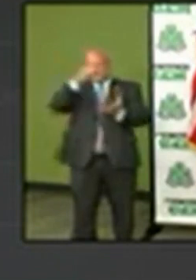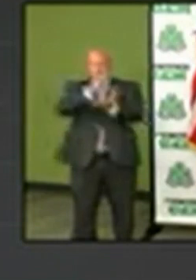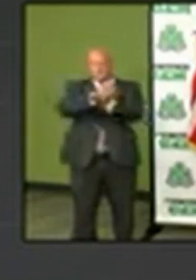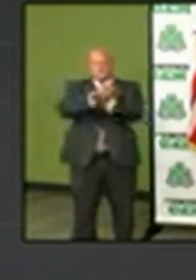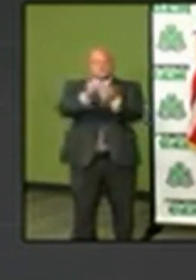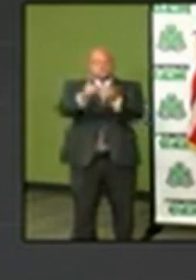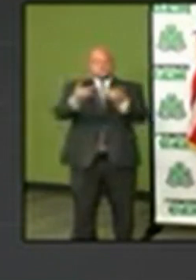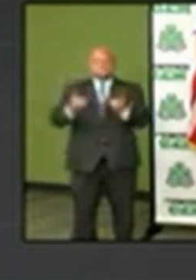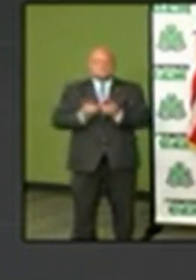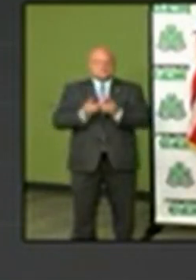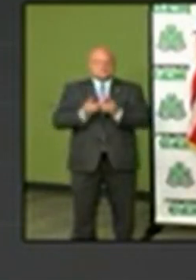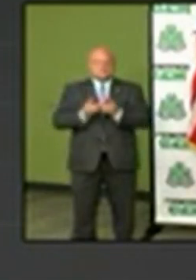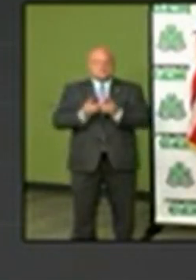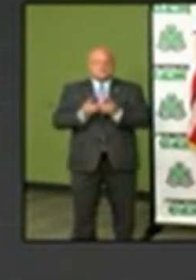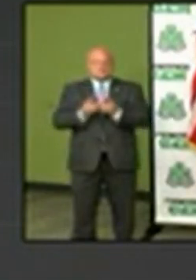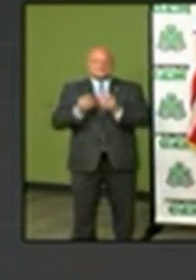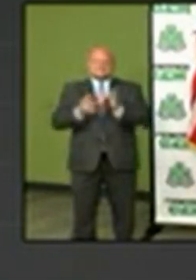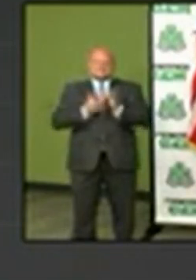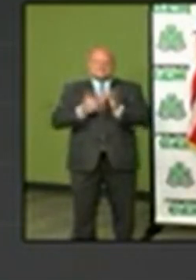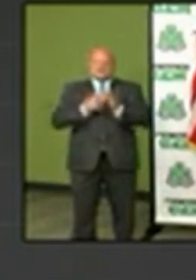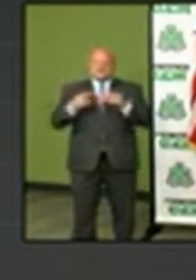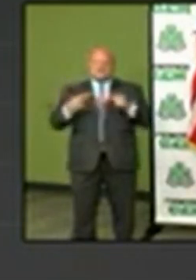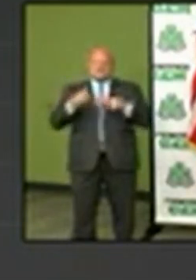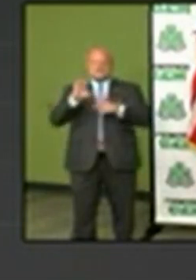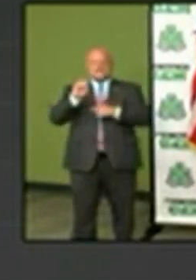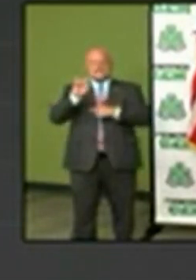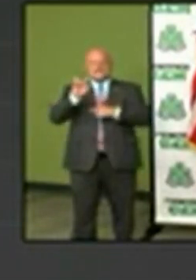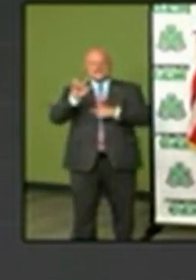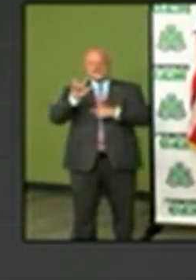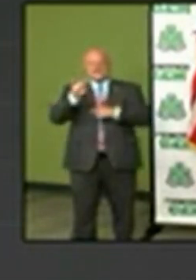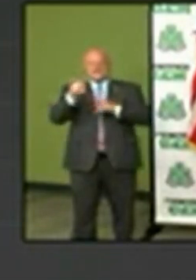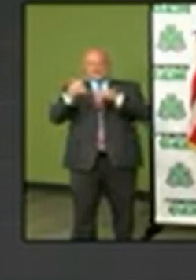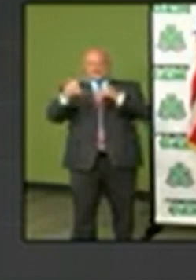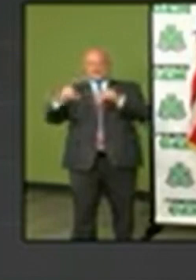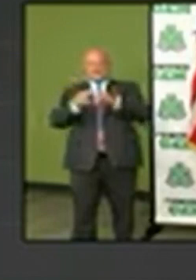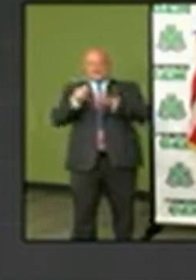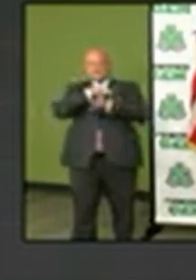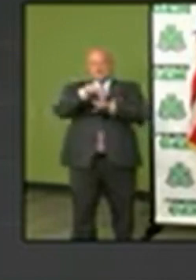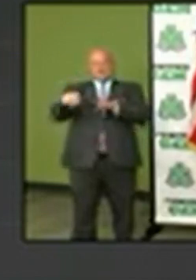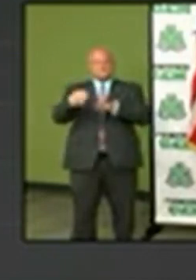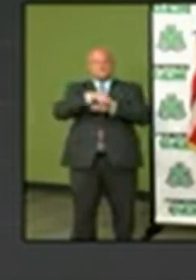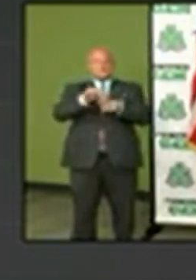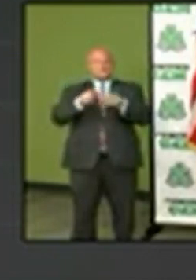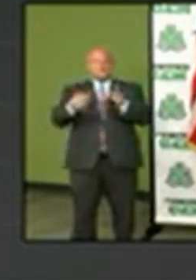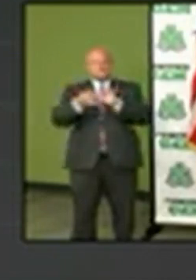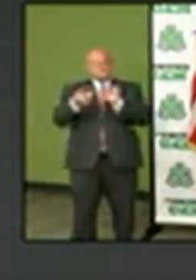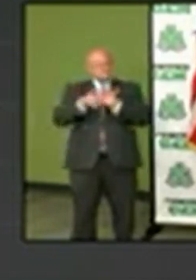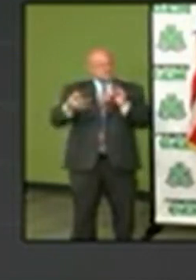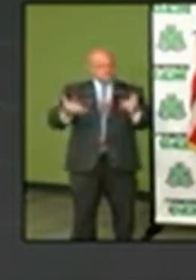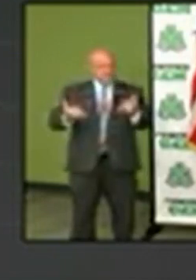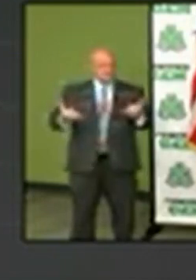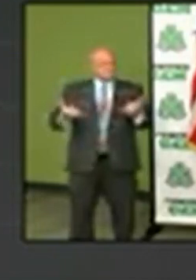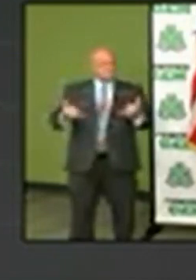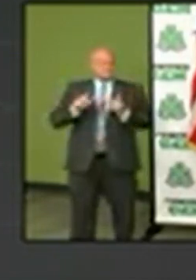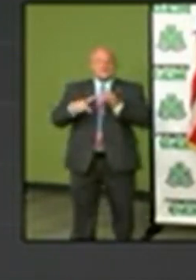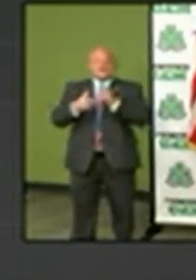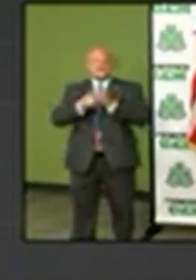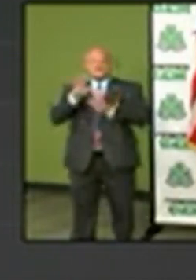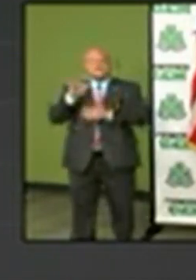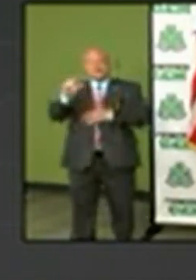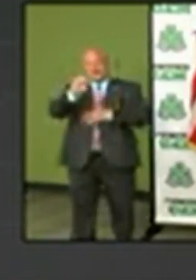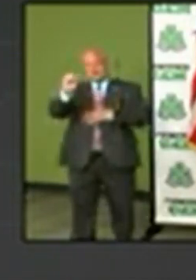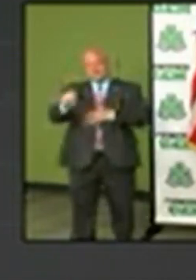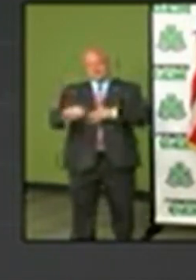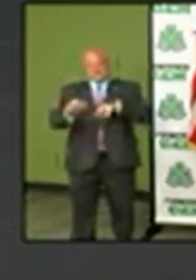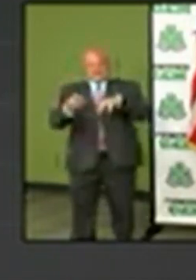that sometimes cross county lines. But in terms of the counties, and we'll just go through a few of them, and this is by